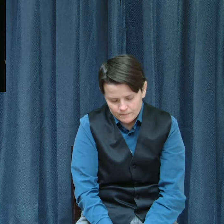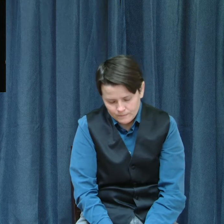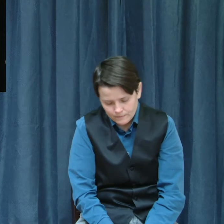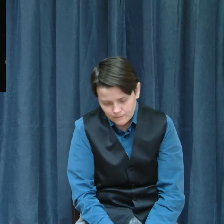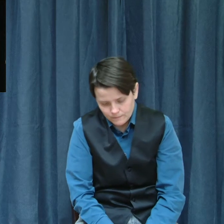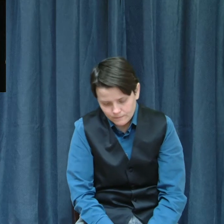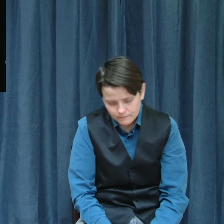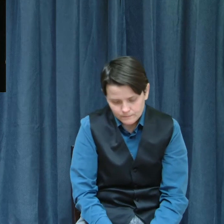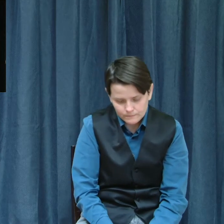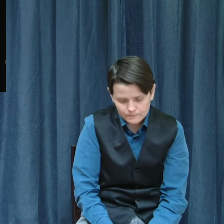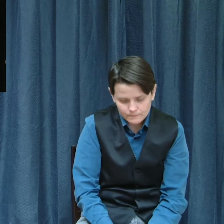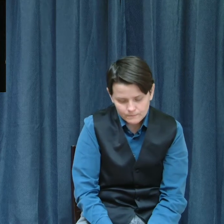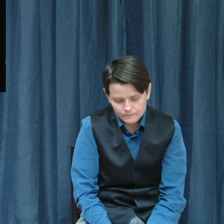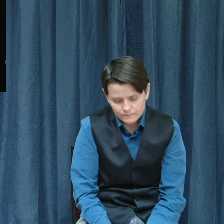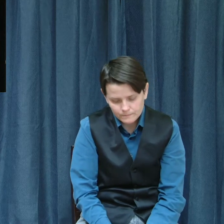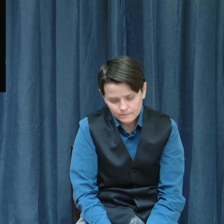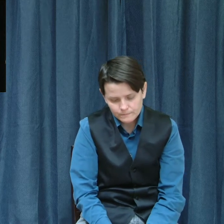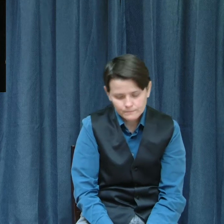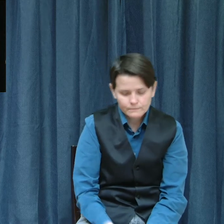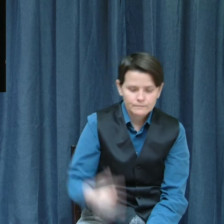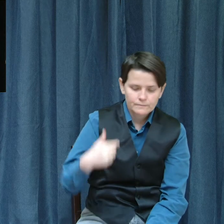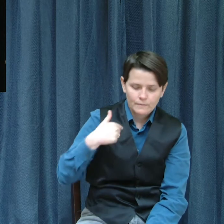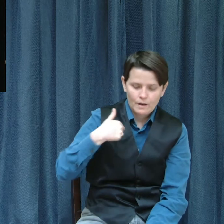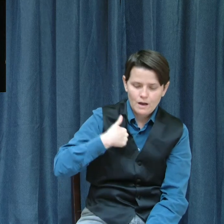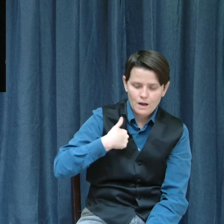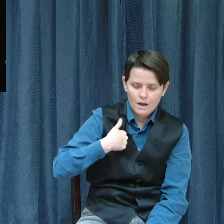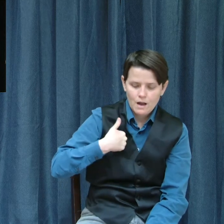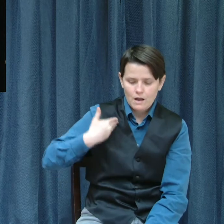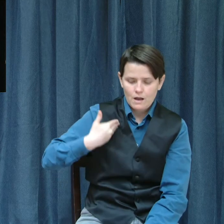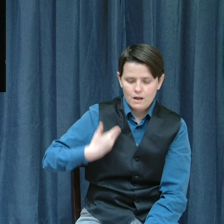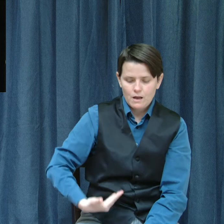I am loved.